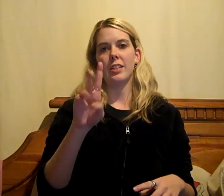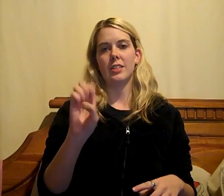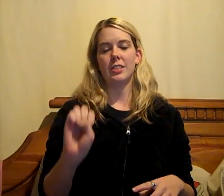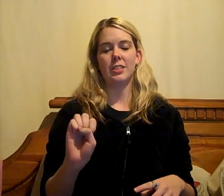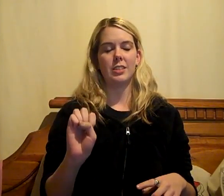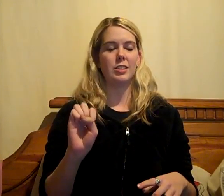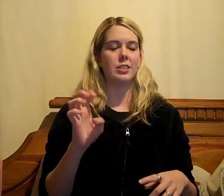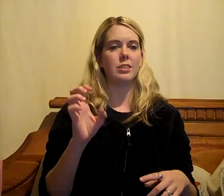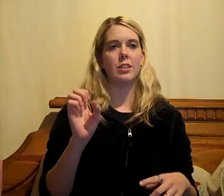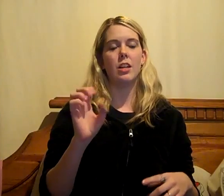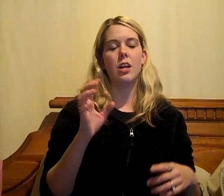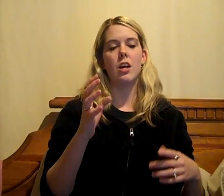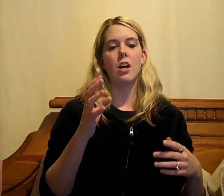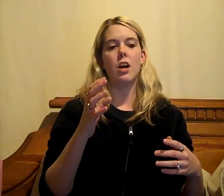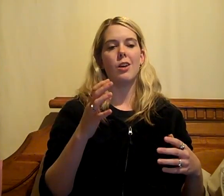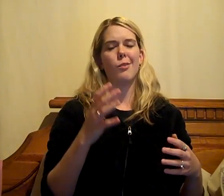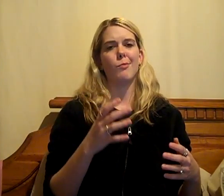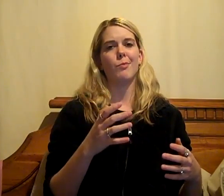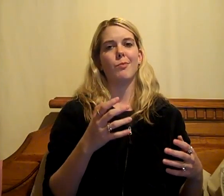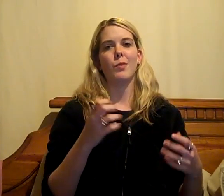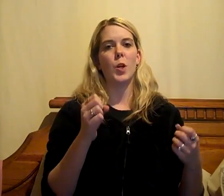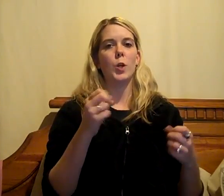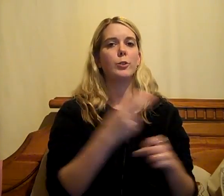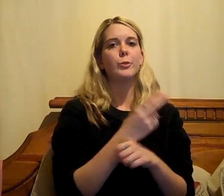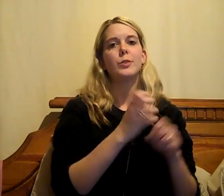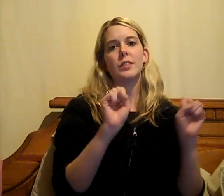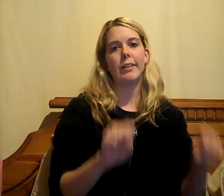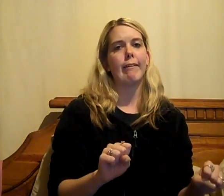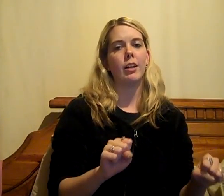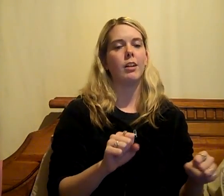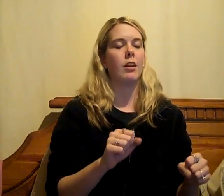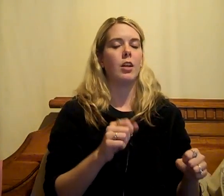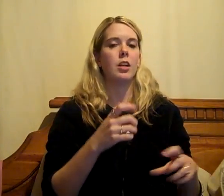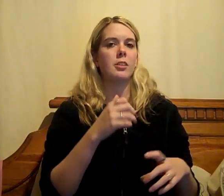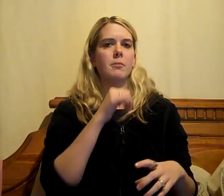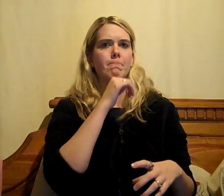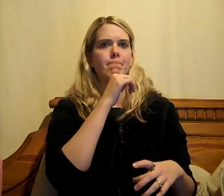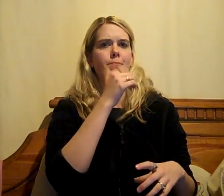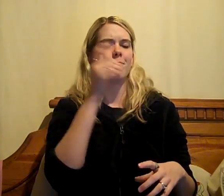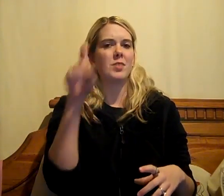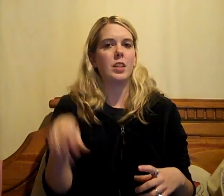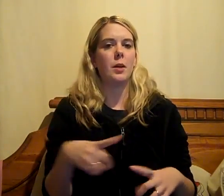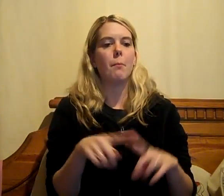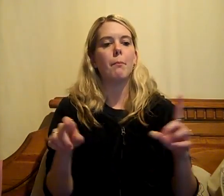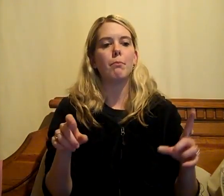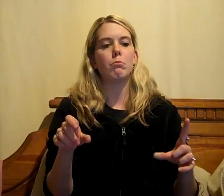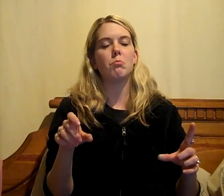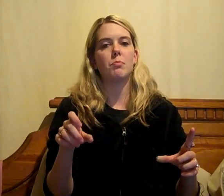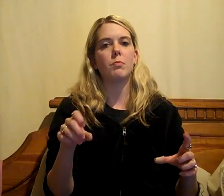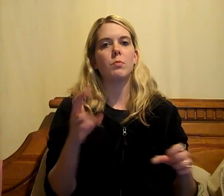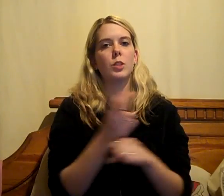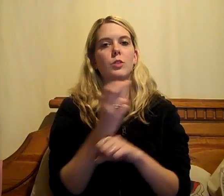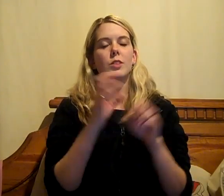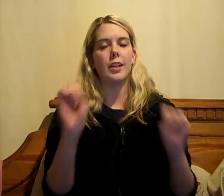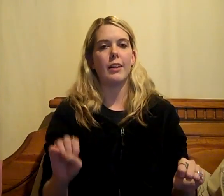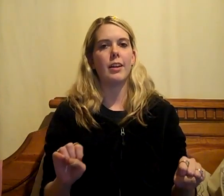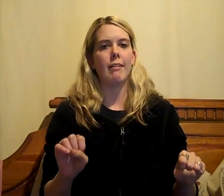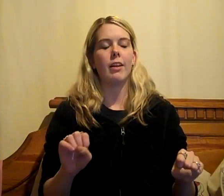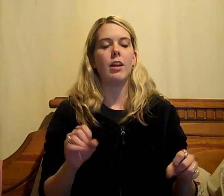to be large flake. So, and this stuff is going to last you forever. A bag of oatmeal like this,